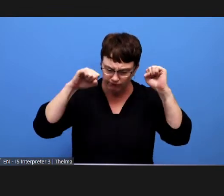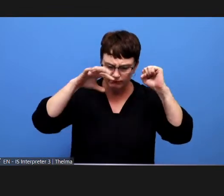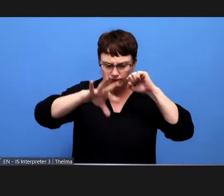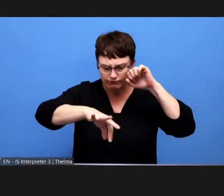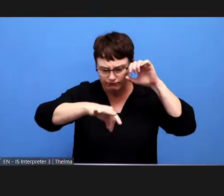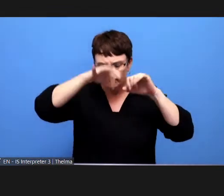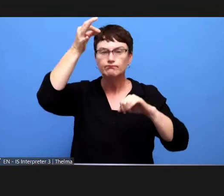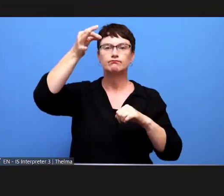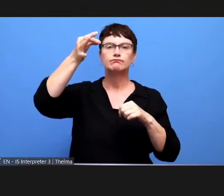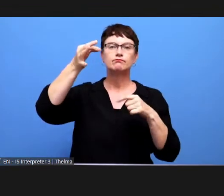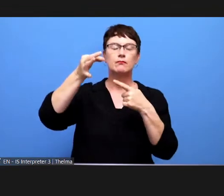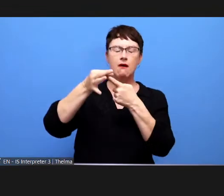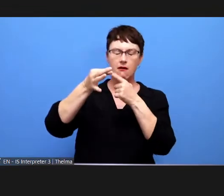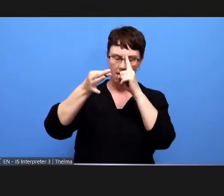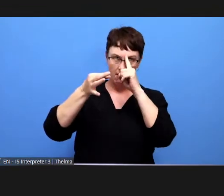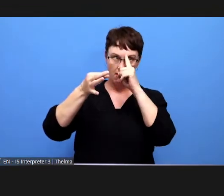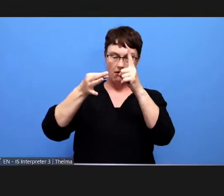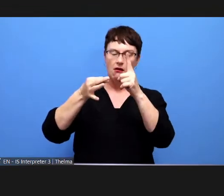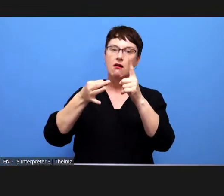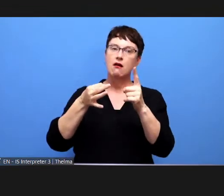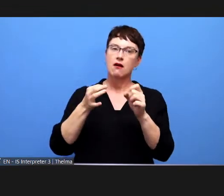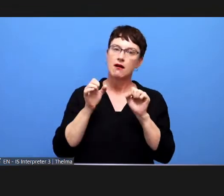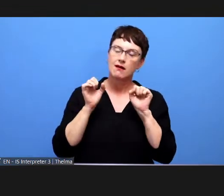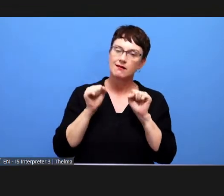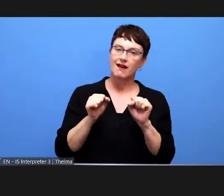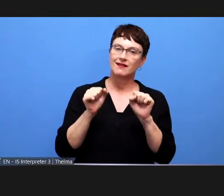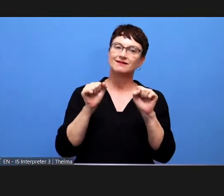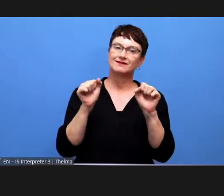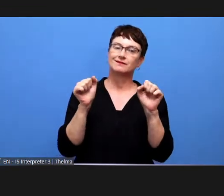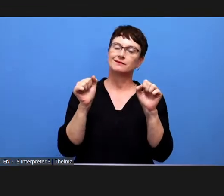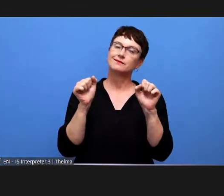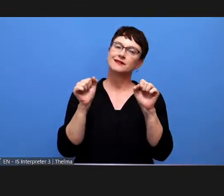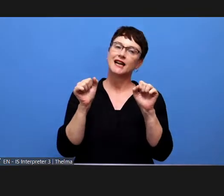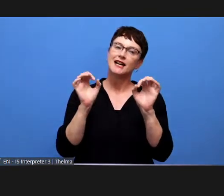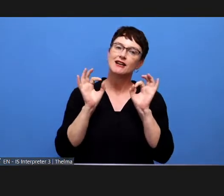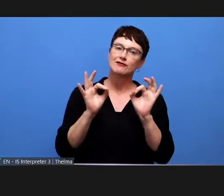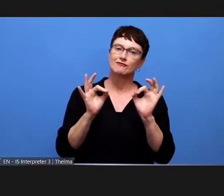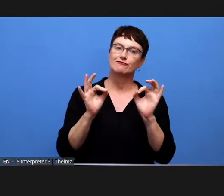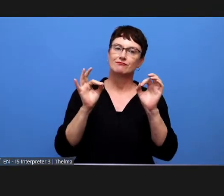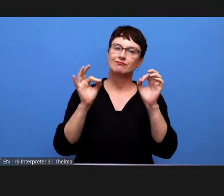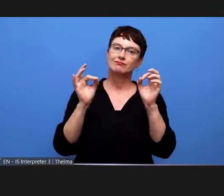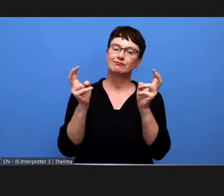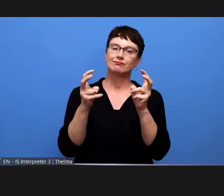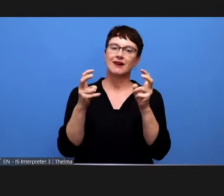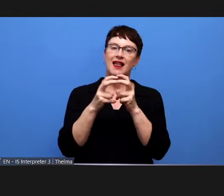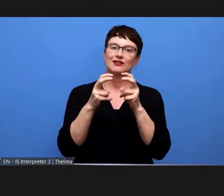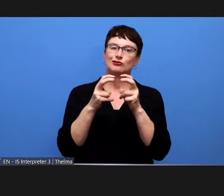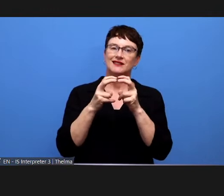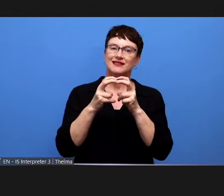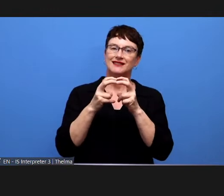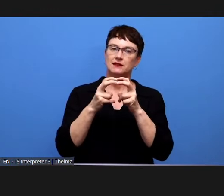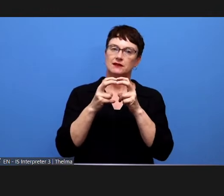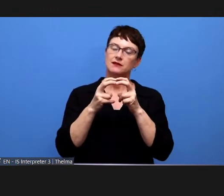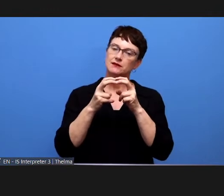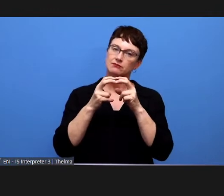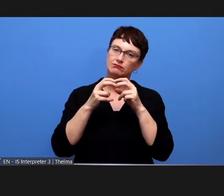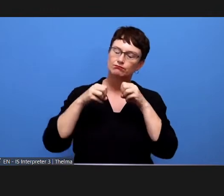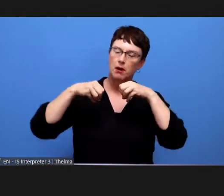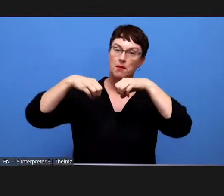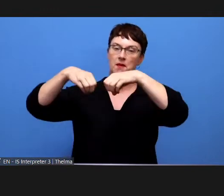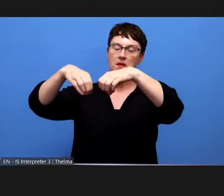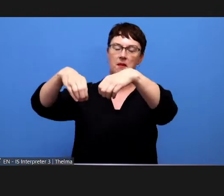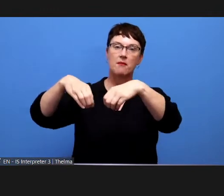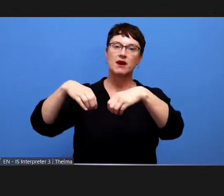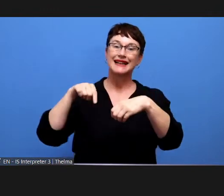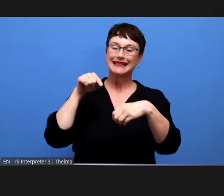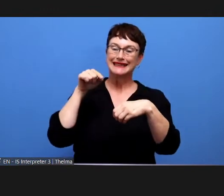energy production and energy deployment. So I think, Mr. Moderator, those were the key highlights that came out